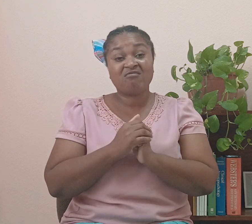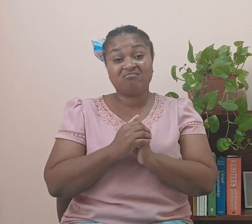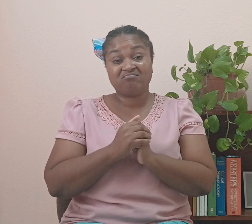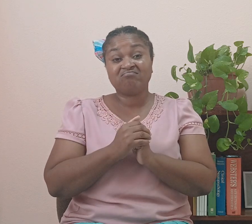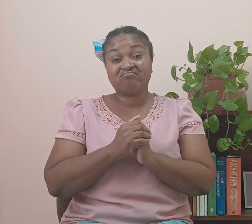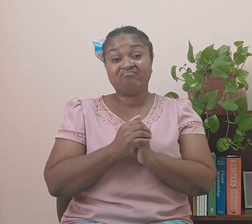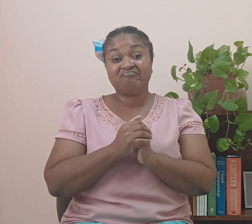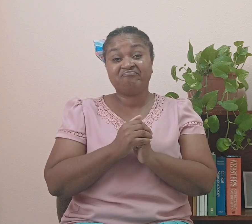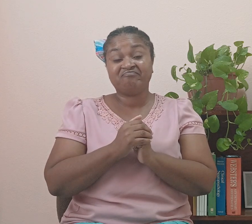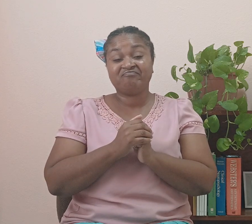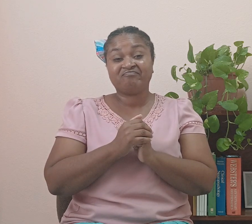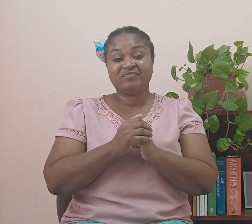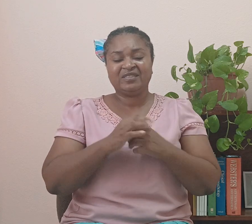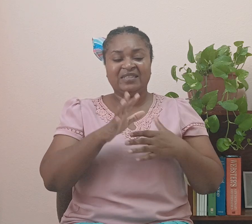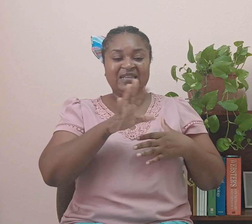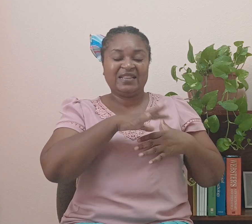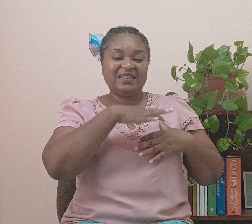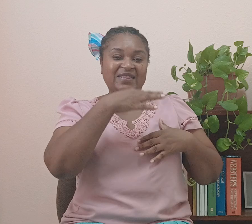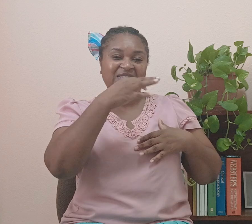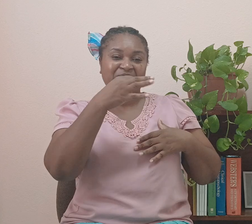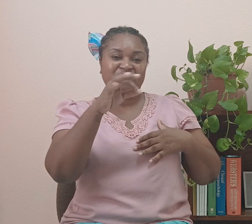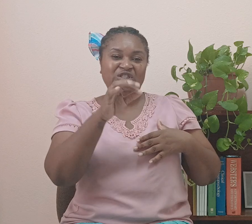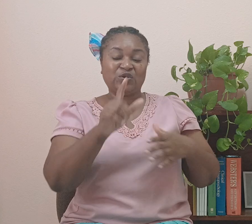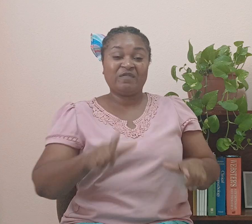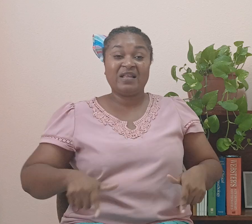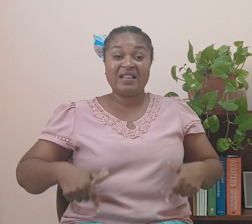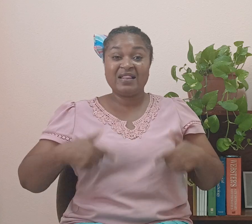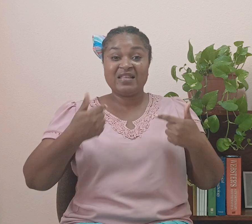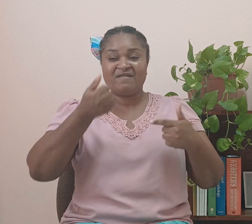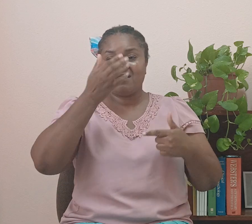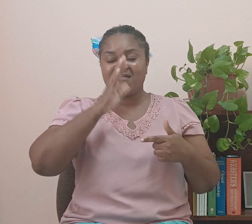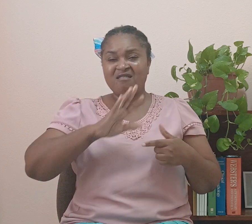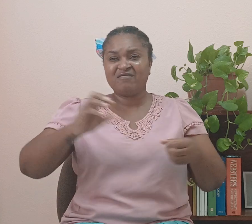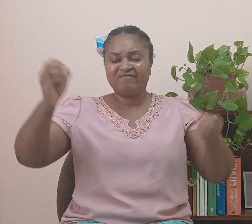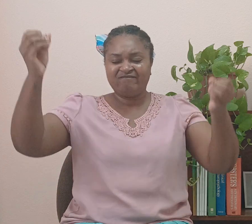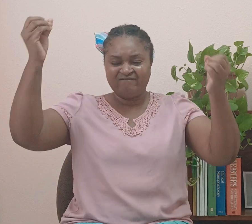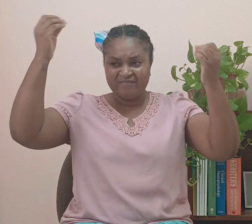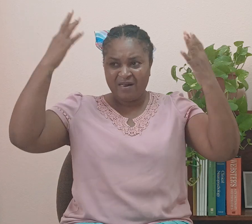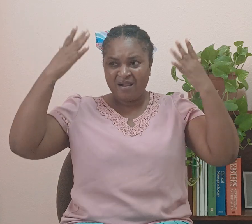The Spirit of the living God falls on me every day.